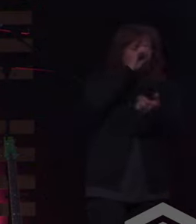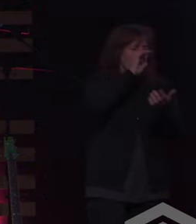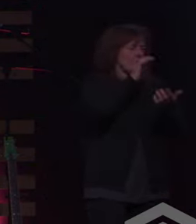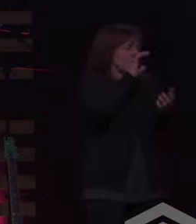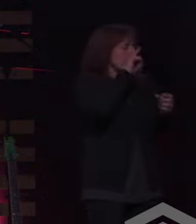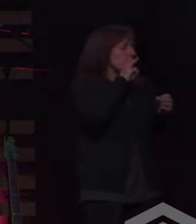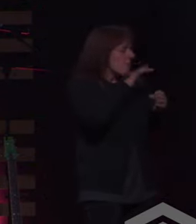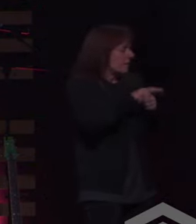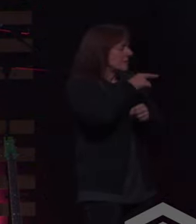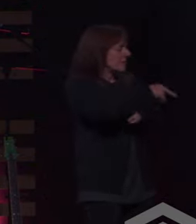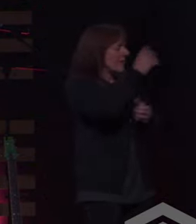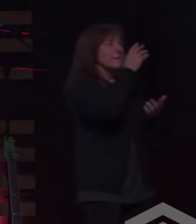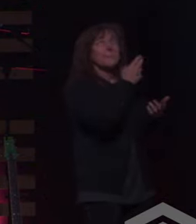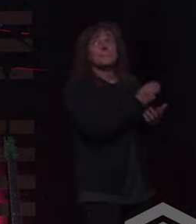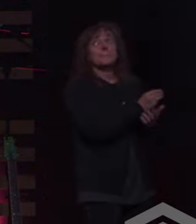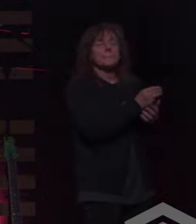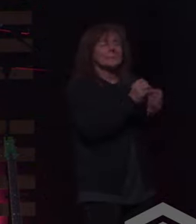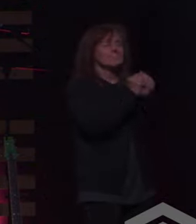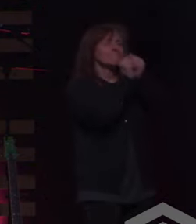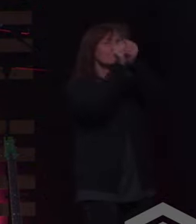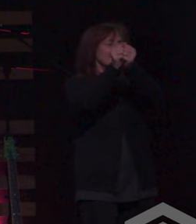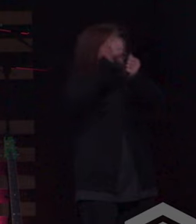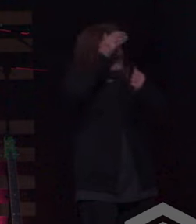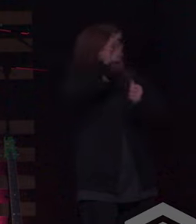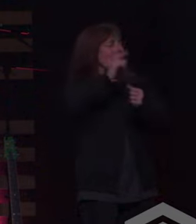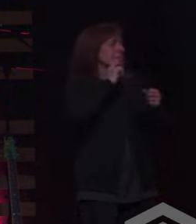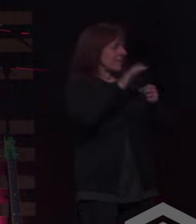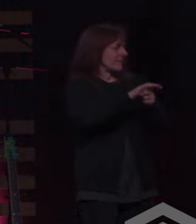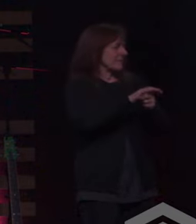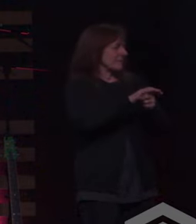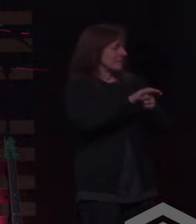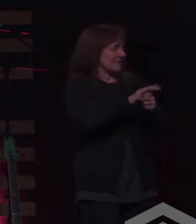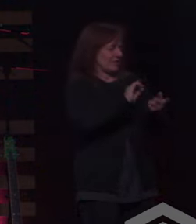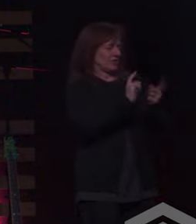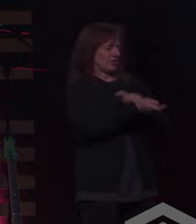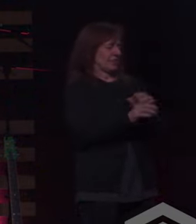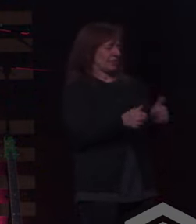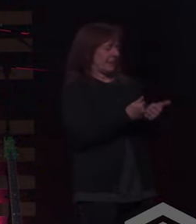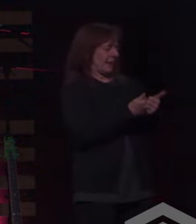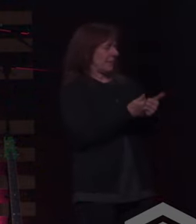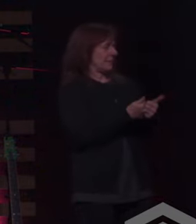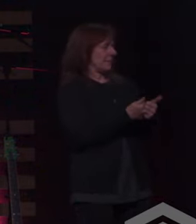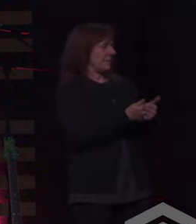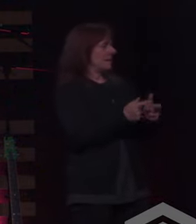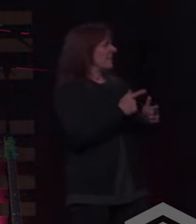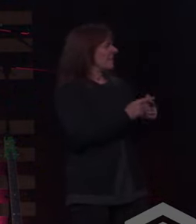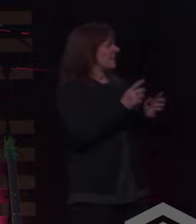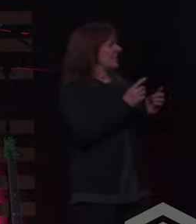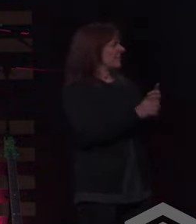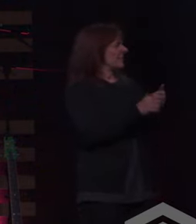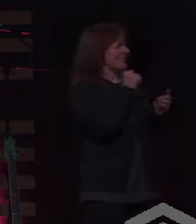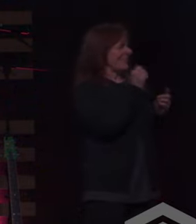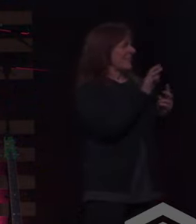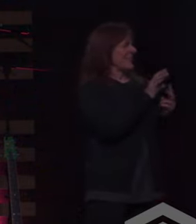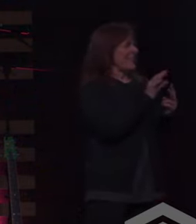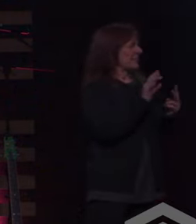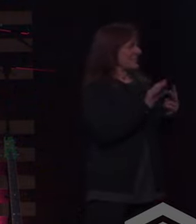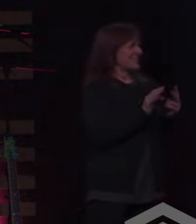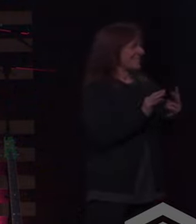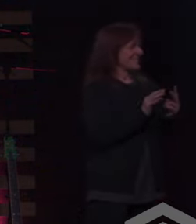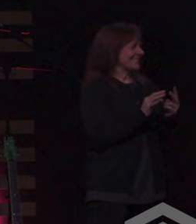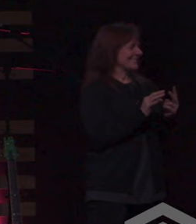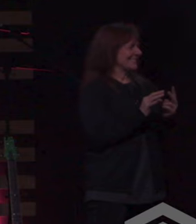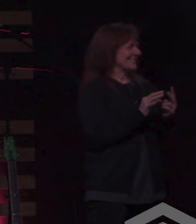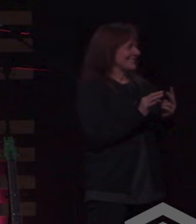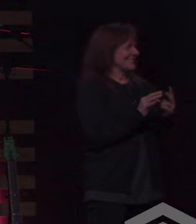for life with this other person. When I hold it in that place, it really changes the game. Because then divorce is not an option. Divorce